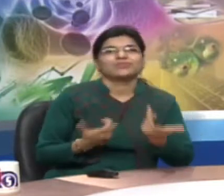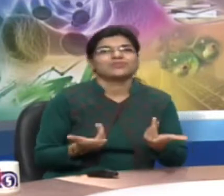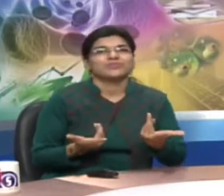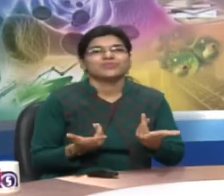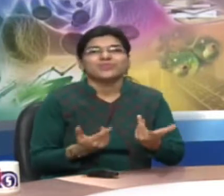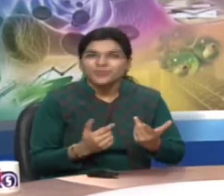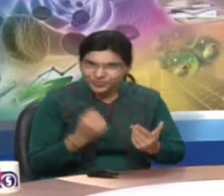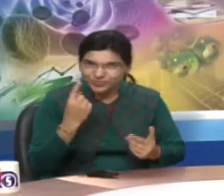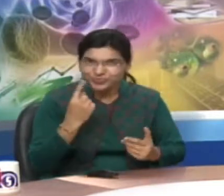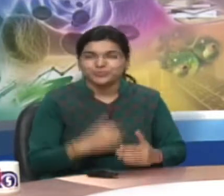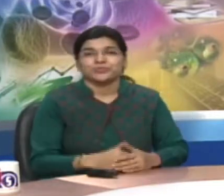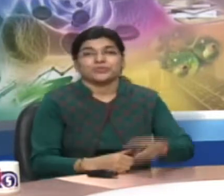Yes or no.